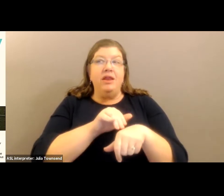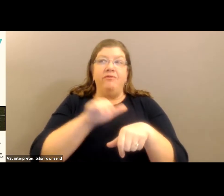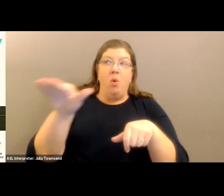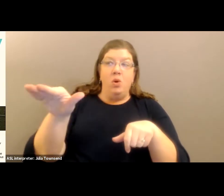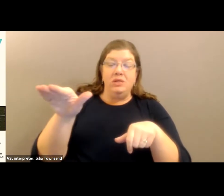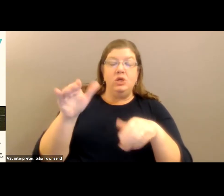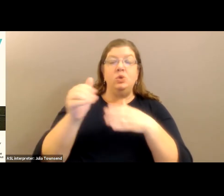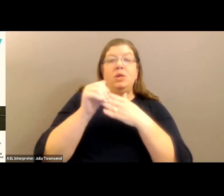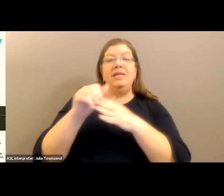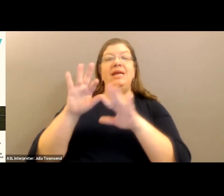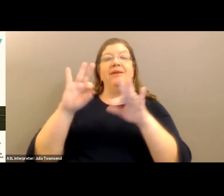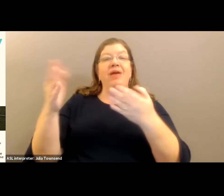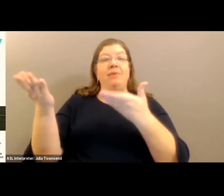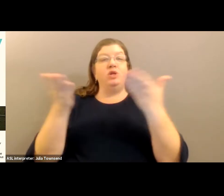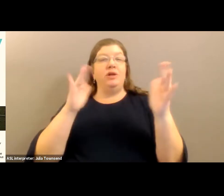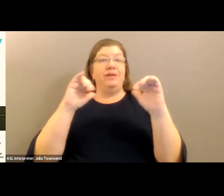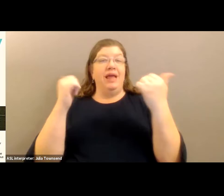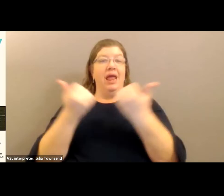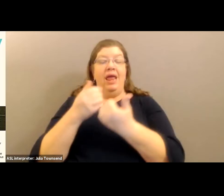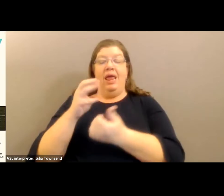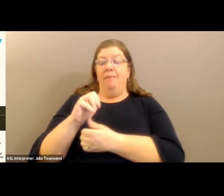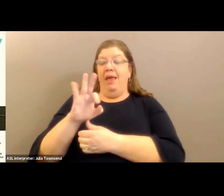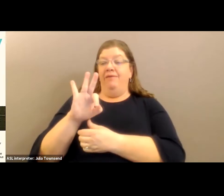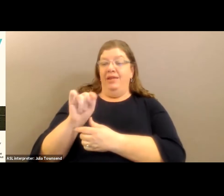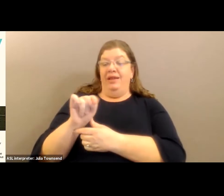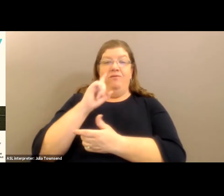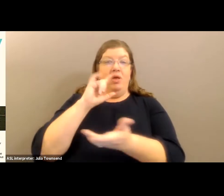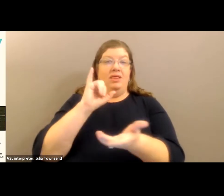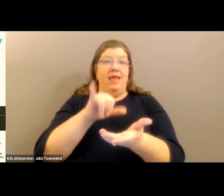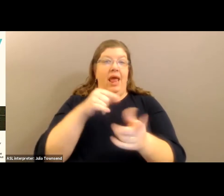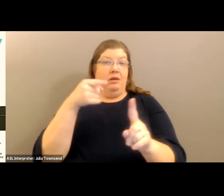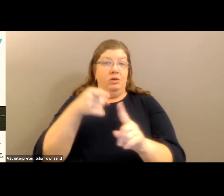lead family service agency, MFT, at that school.